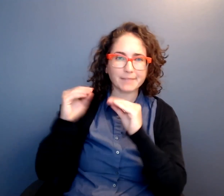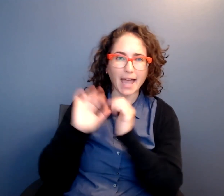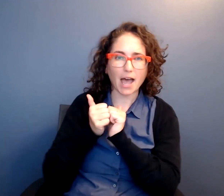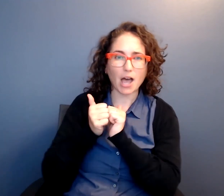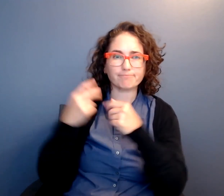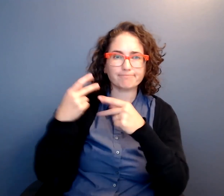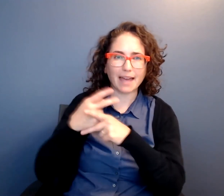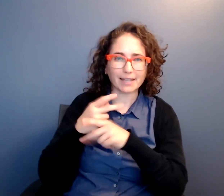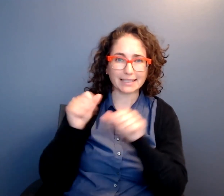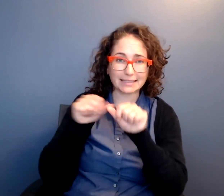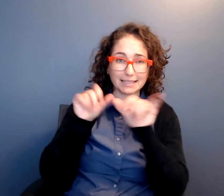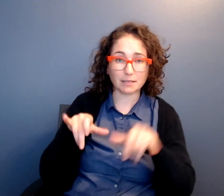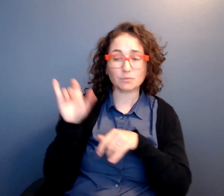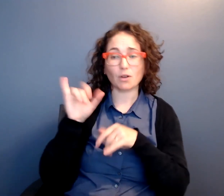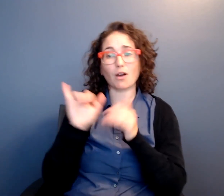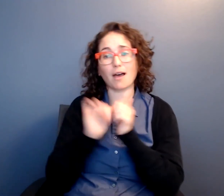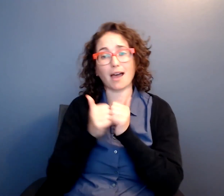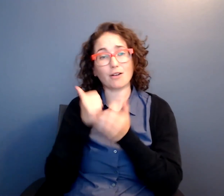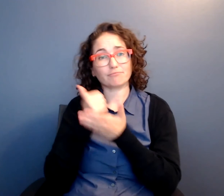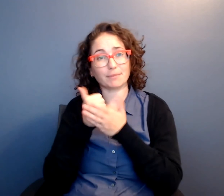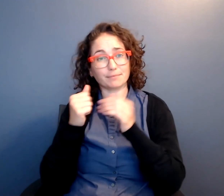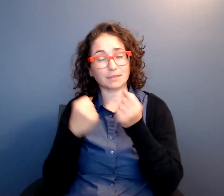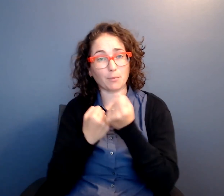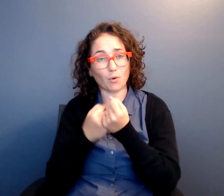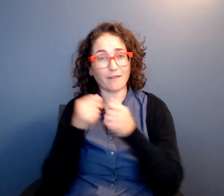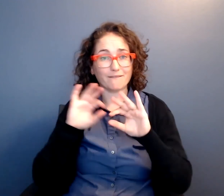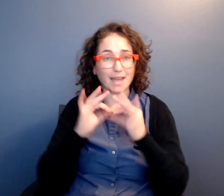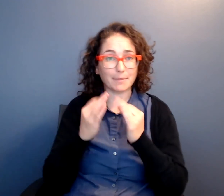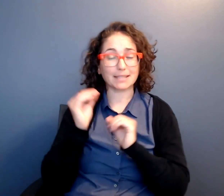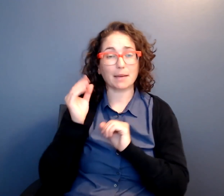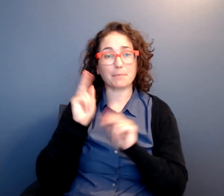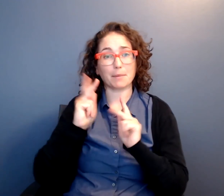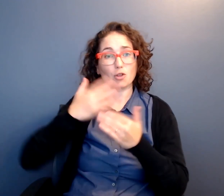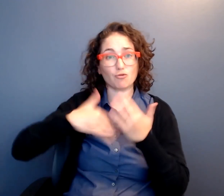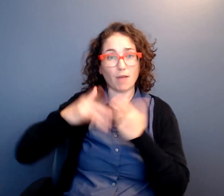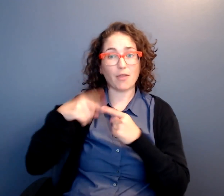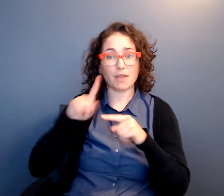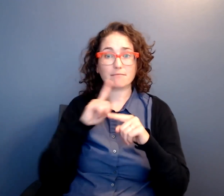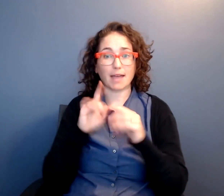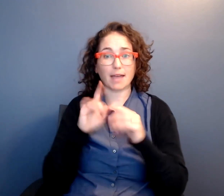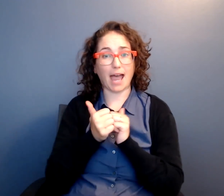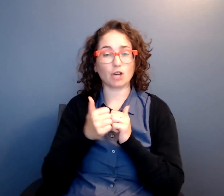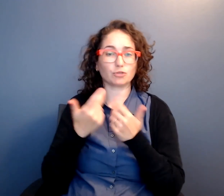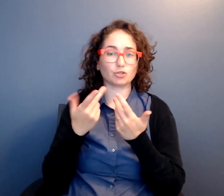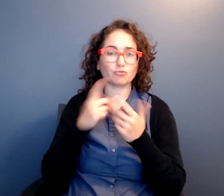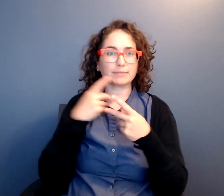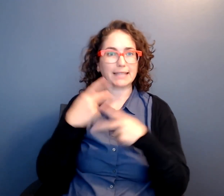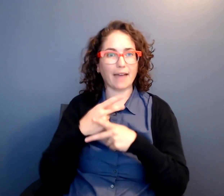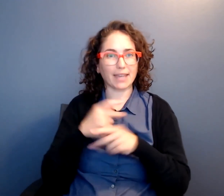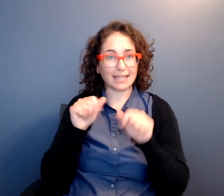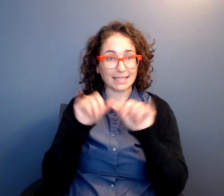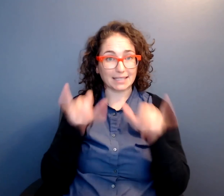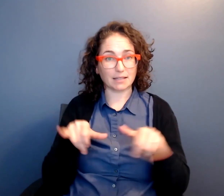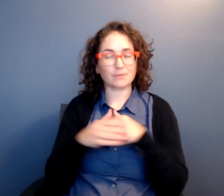them also to help to support their families and the people around them to navigate systems. And in terms of the crisis, like crisis care